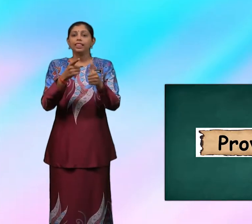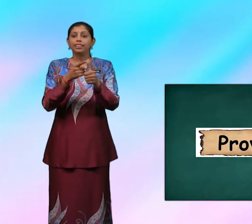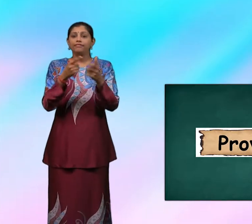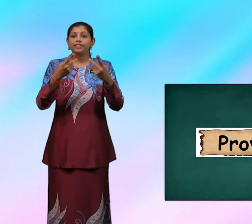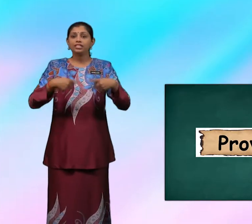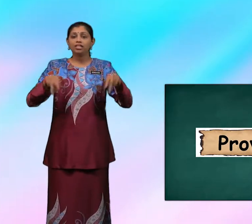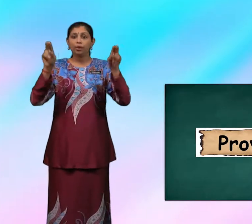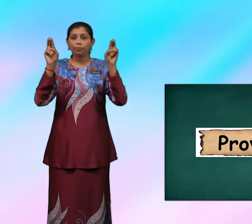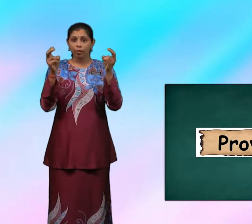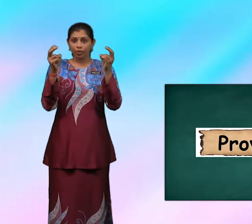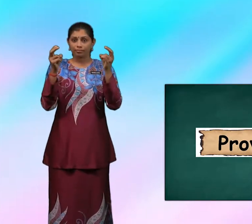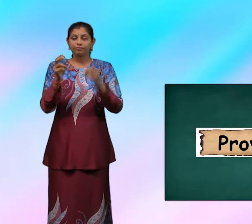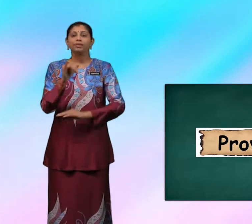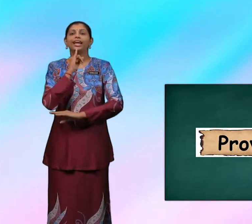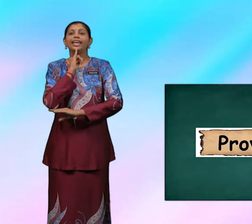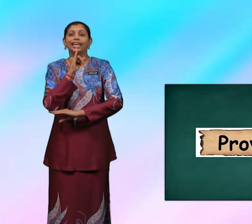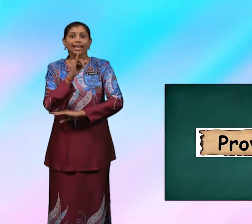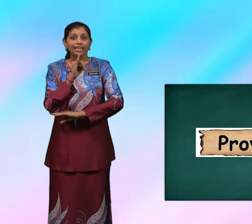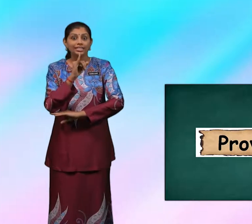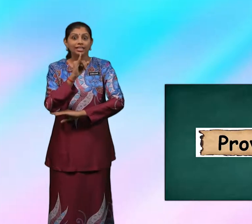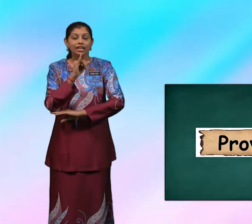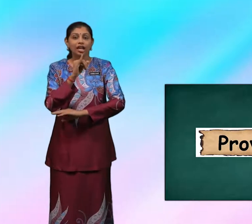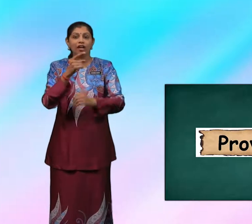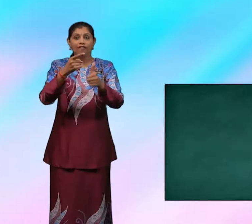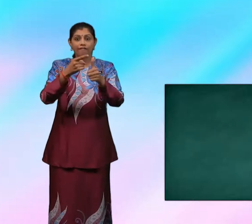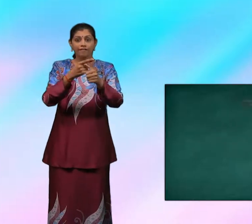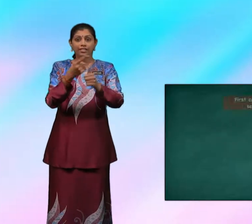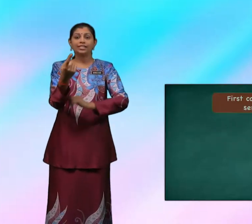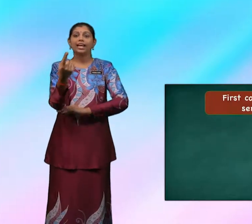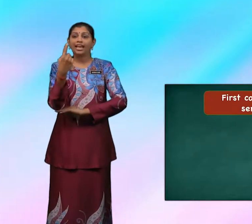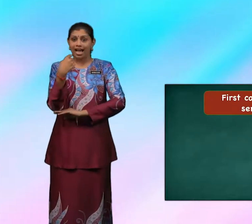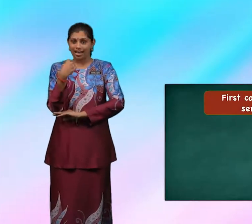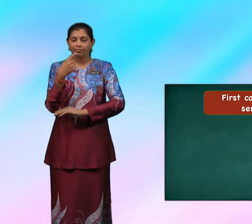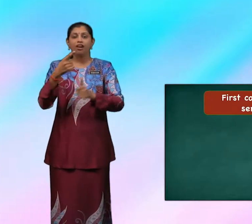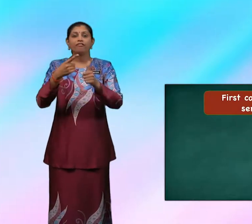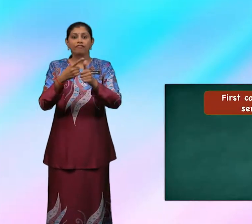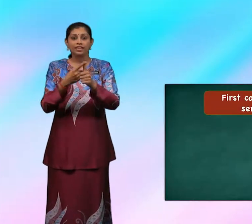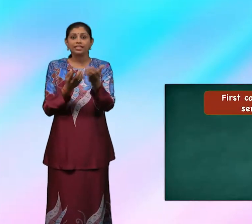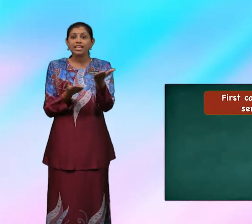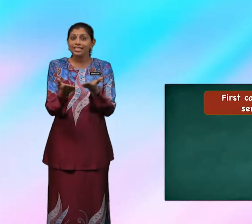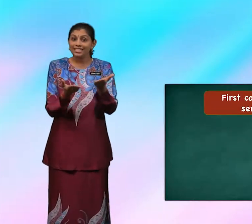The first proverb is first come, first